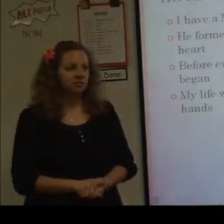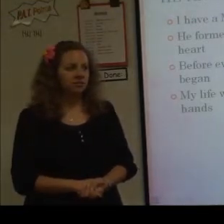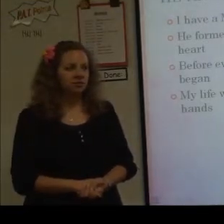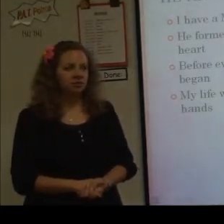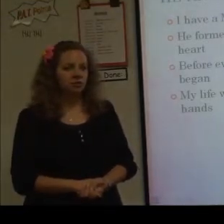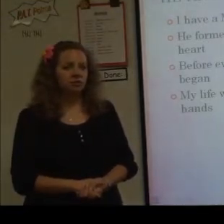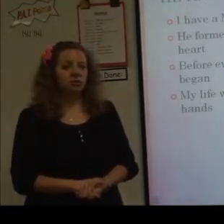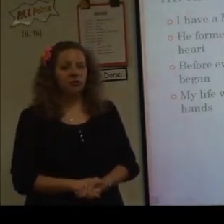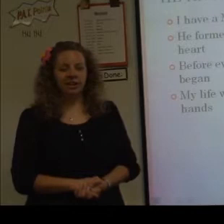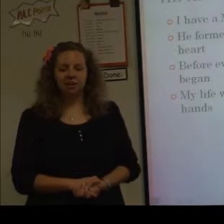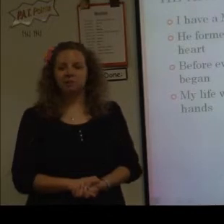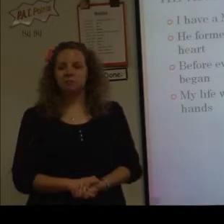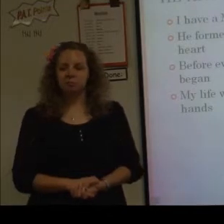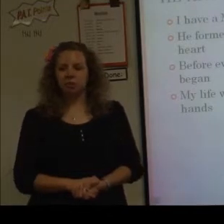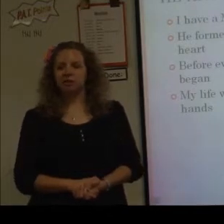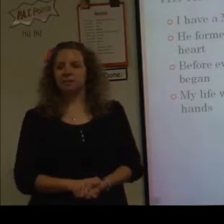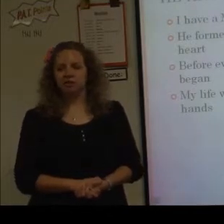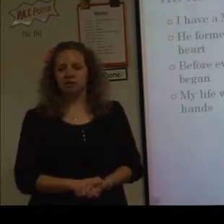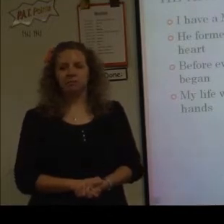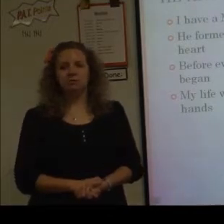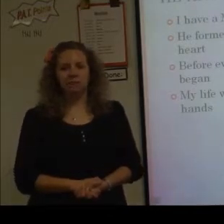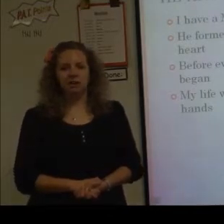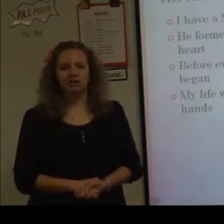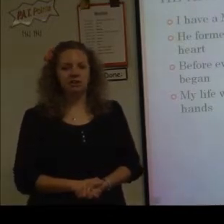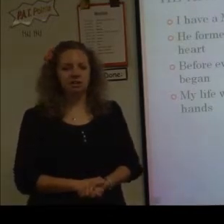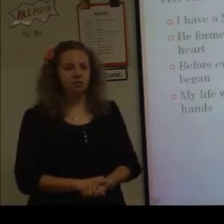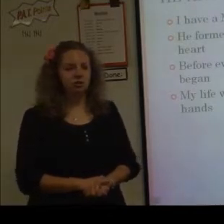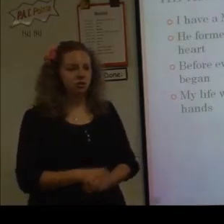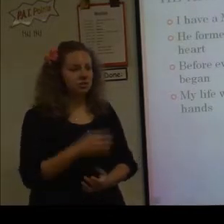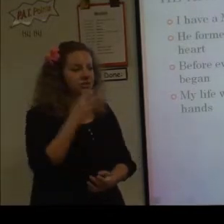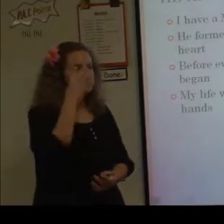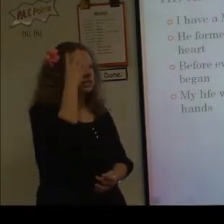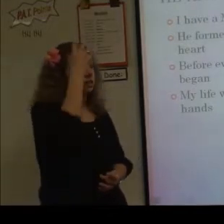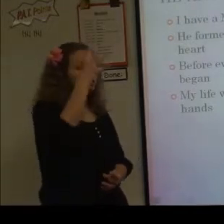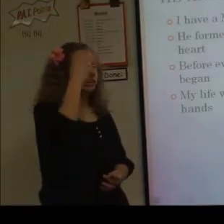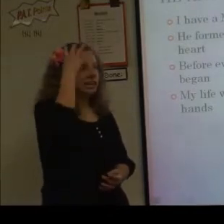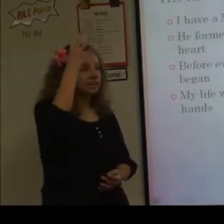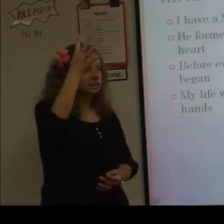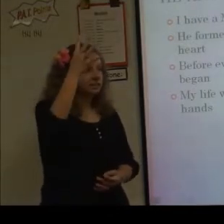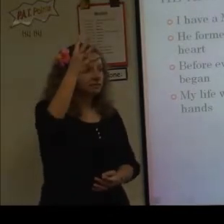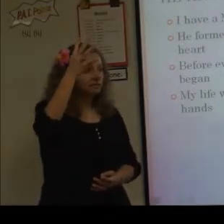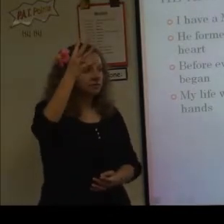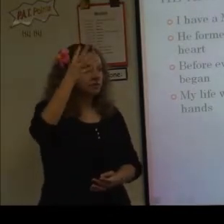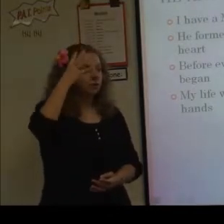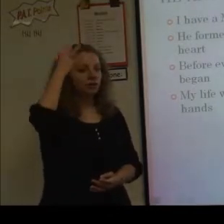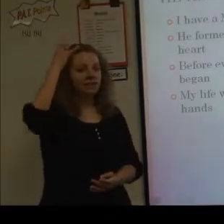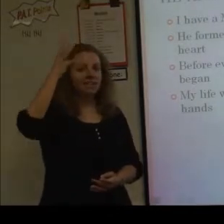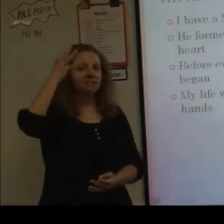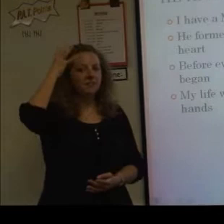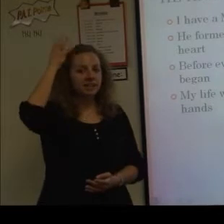Create. Creator is pretty much the same as maker in sign language. So this is the sign create, or like